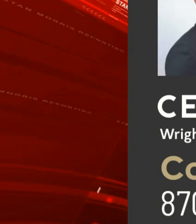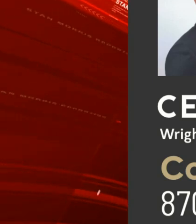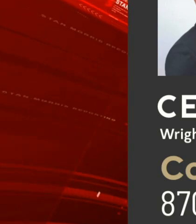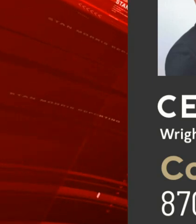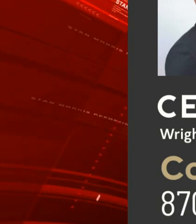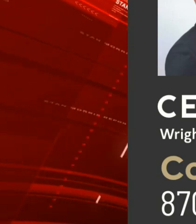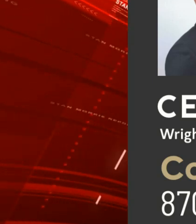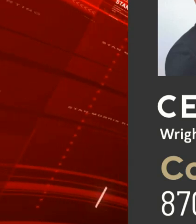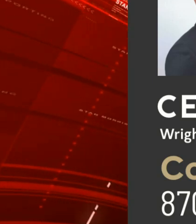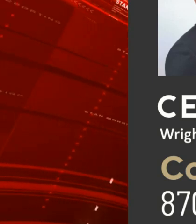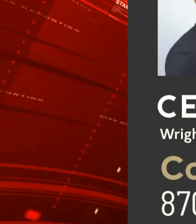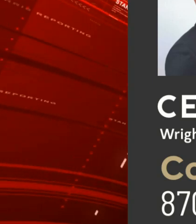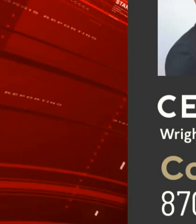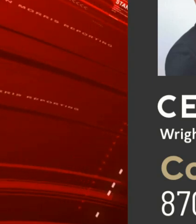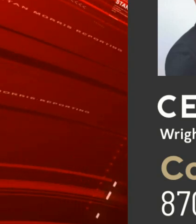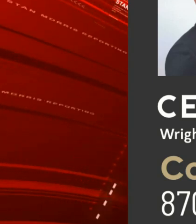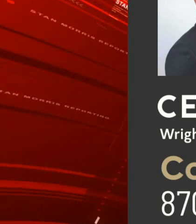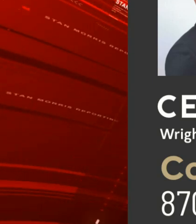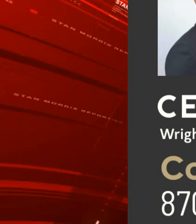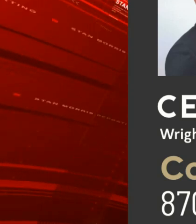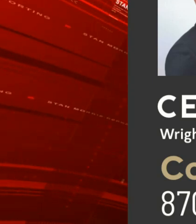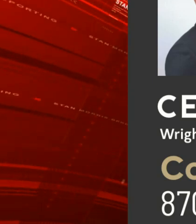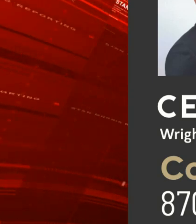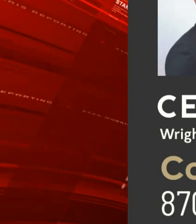handle all of your real estate needs.